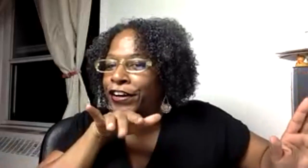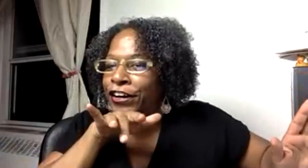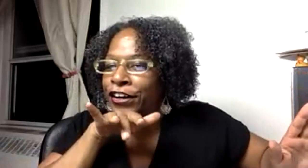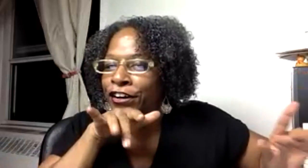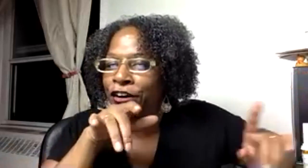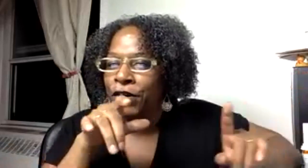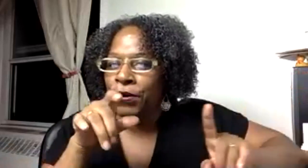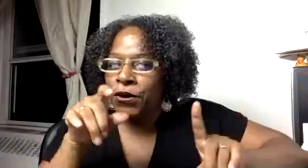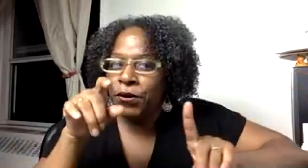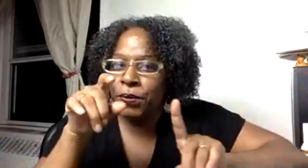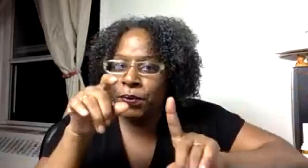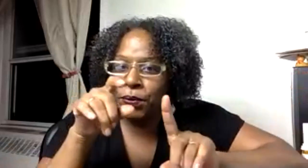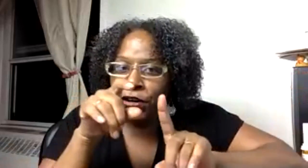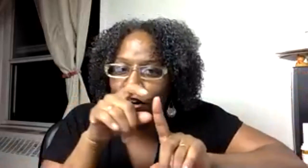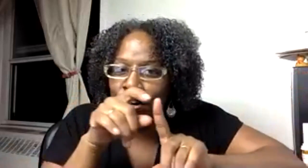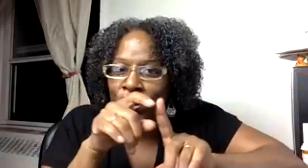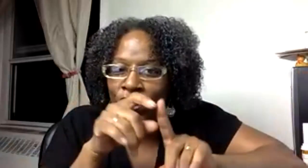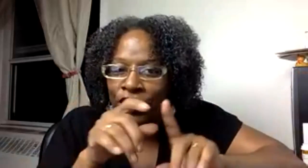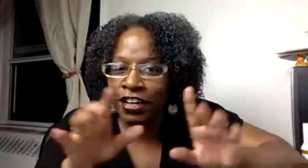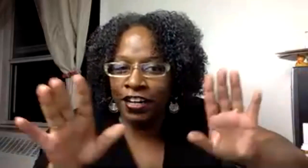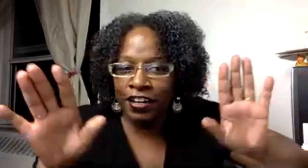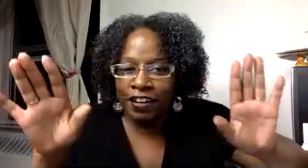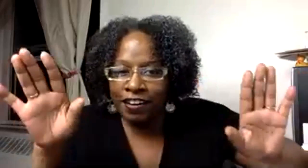Deaf is not a dirty word.